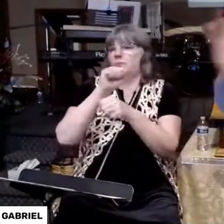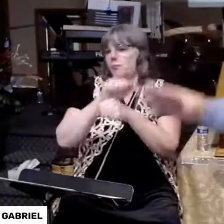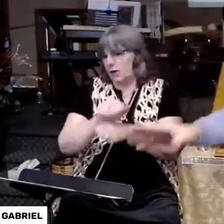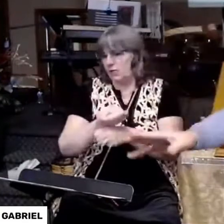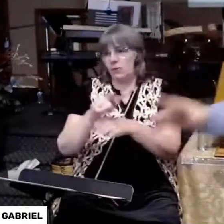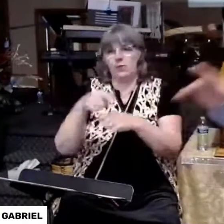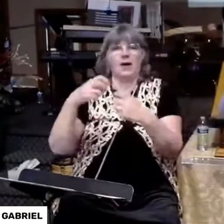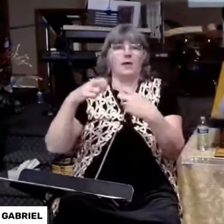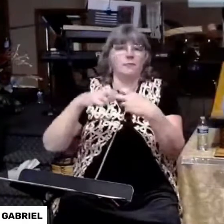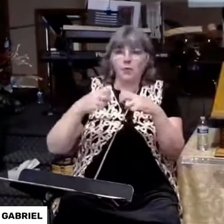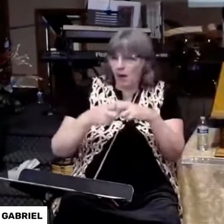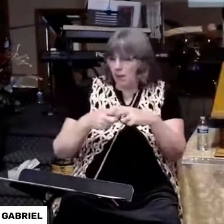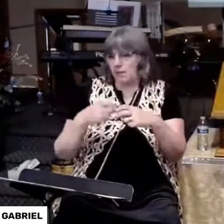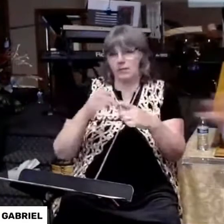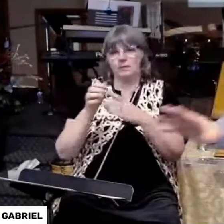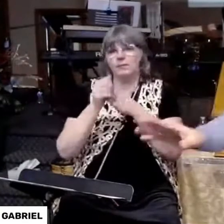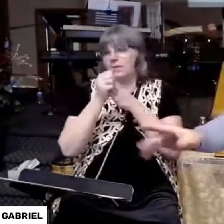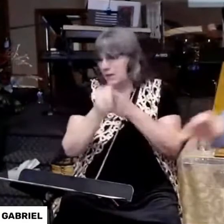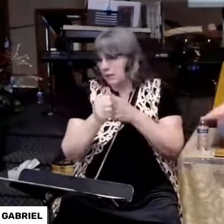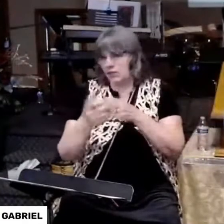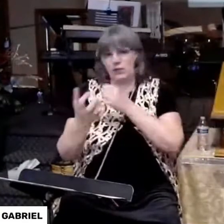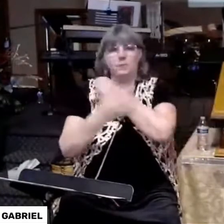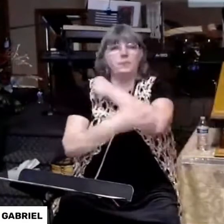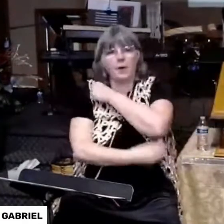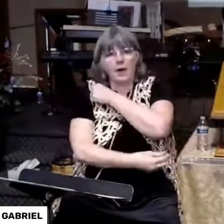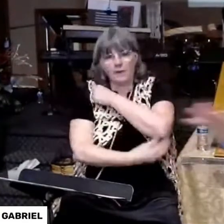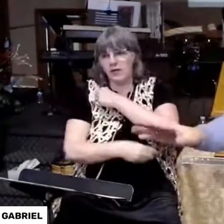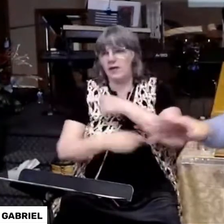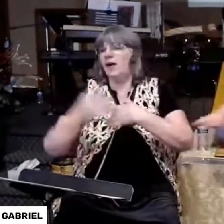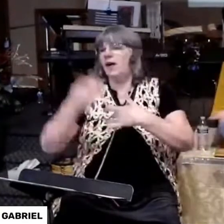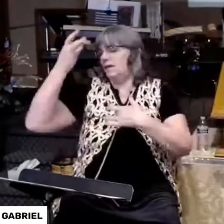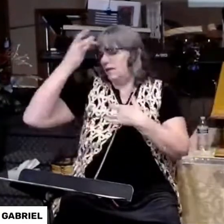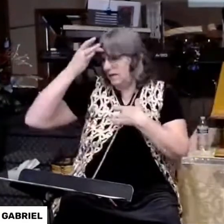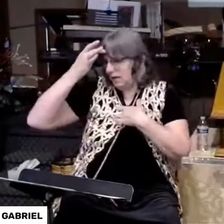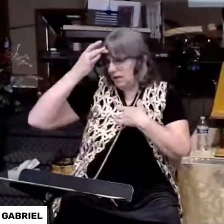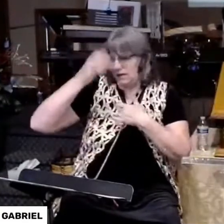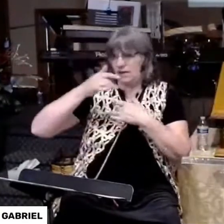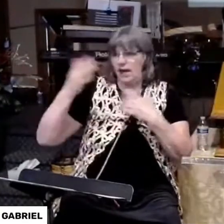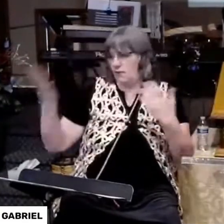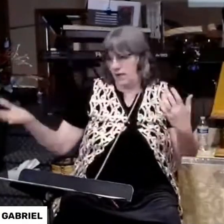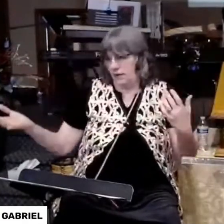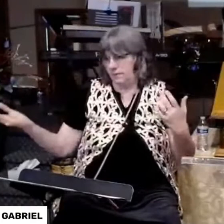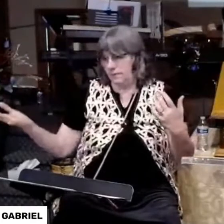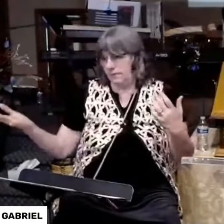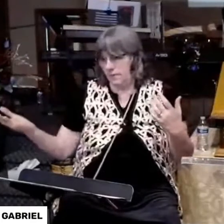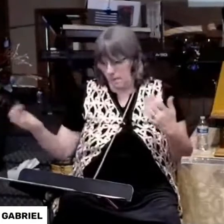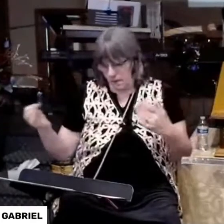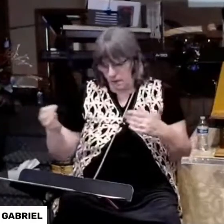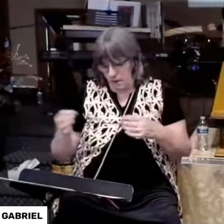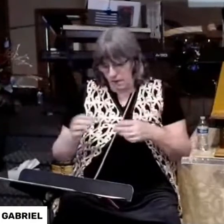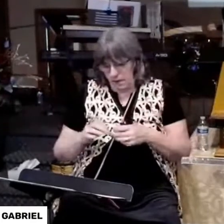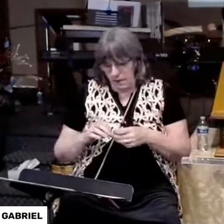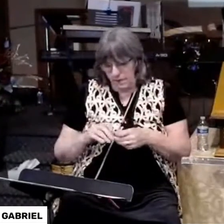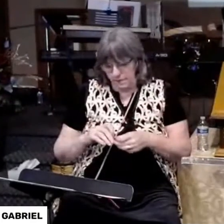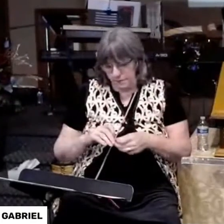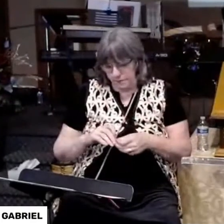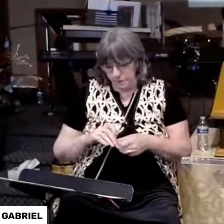their leaders, to poverty, to sickness, to everything.